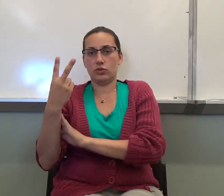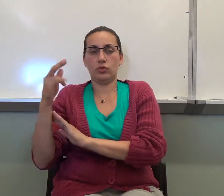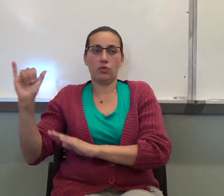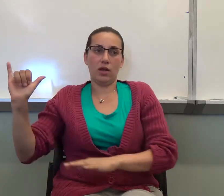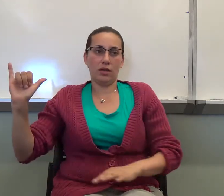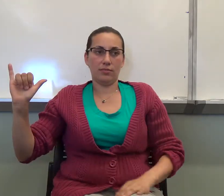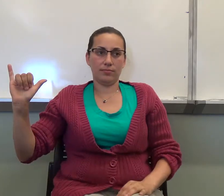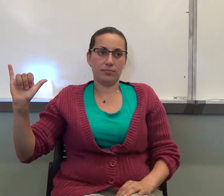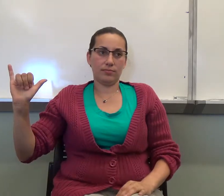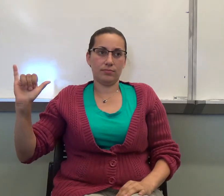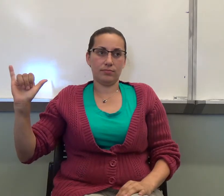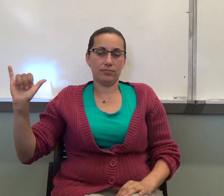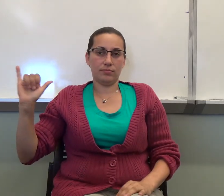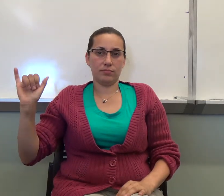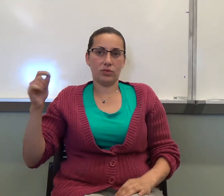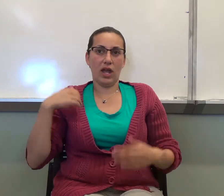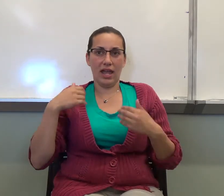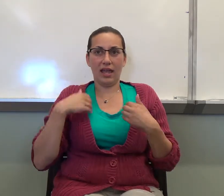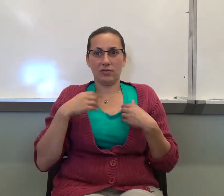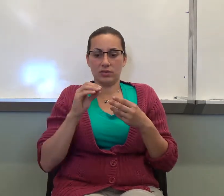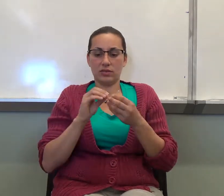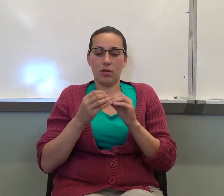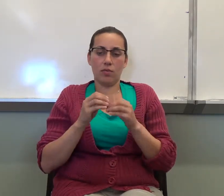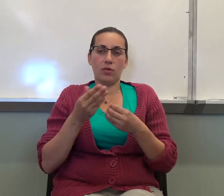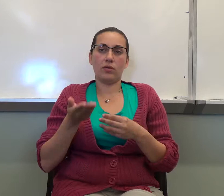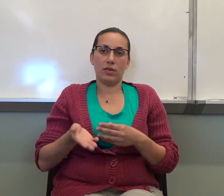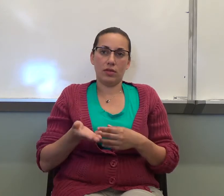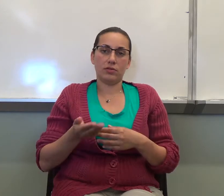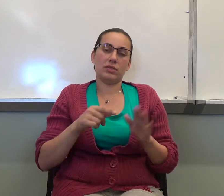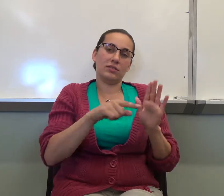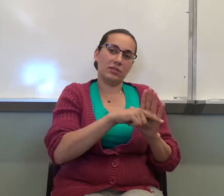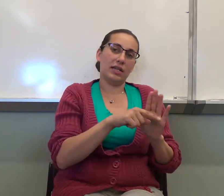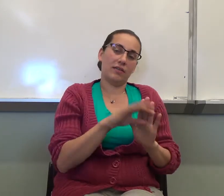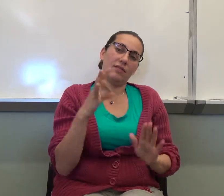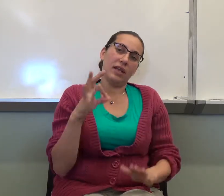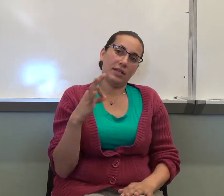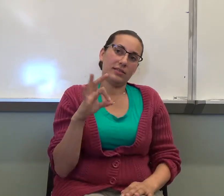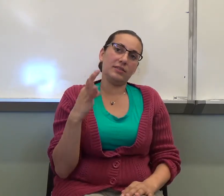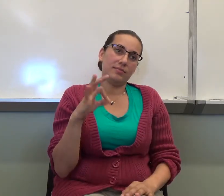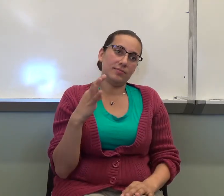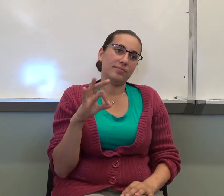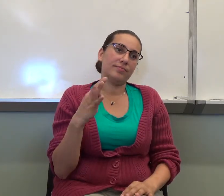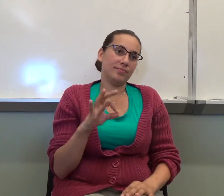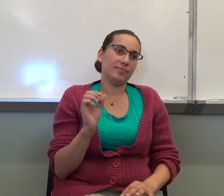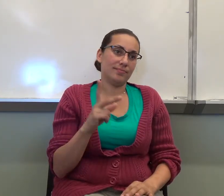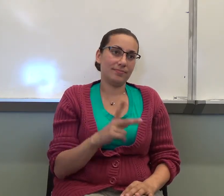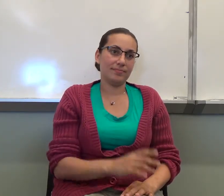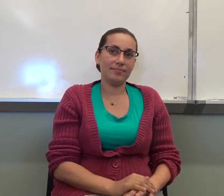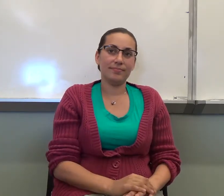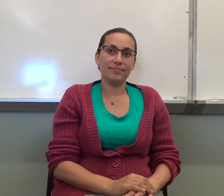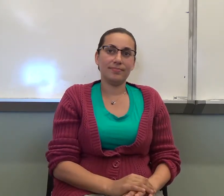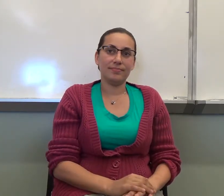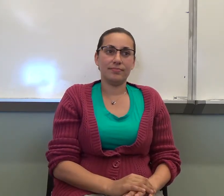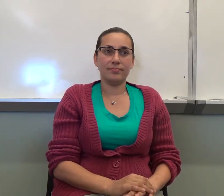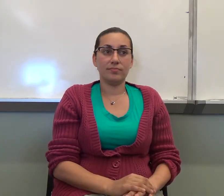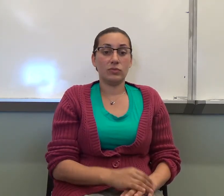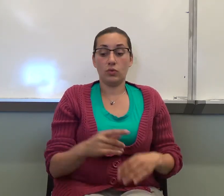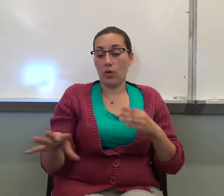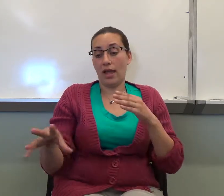Then I've got the constant going in there, and that's a minus 19. Okay, so if you simply add these together,